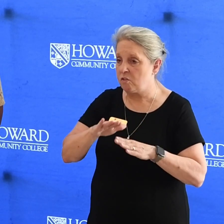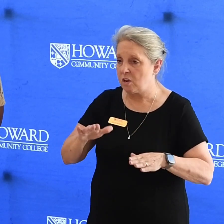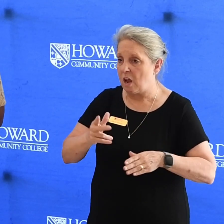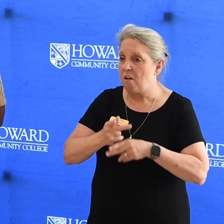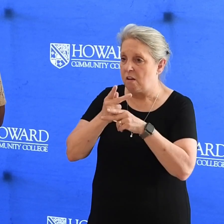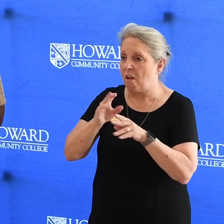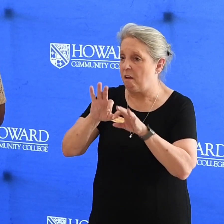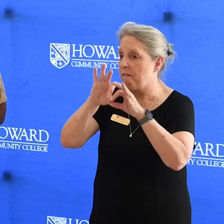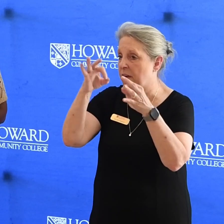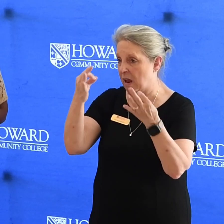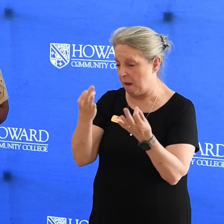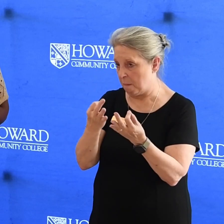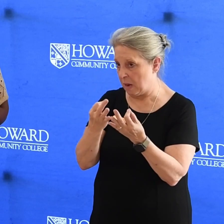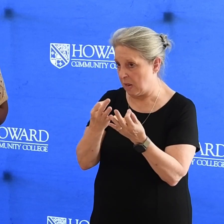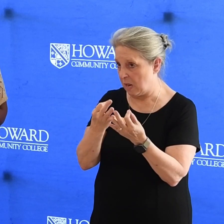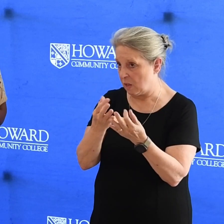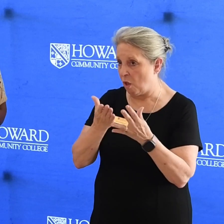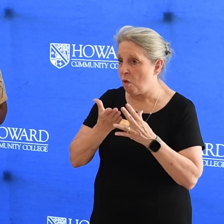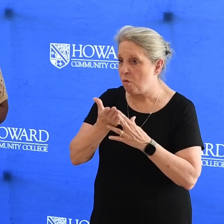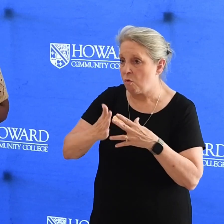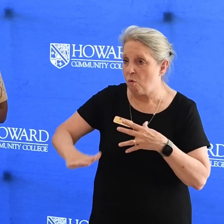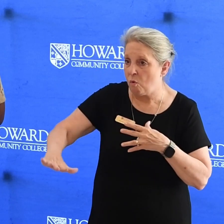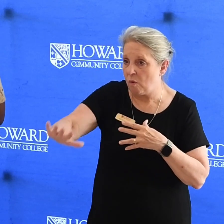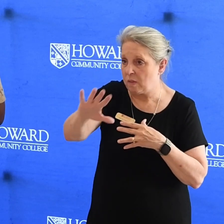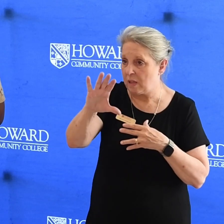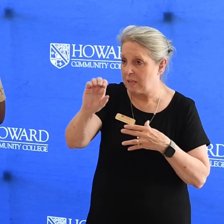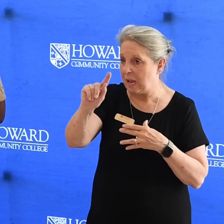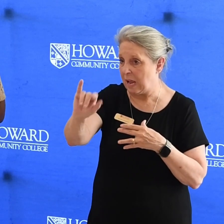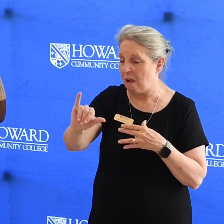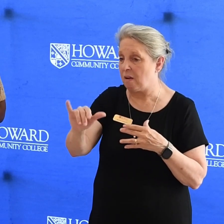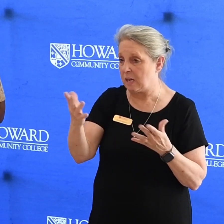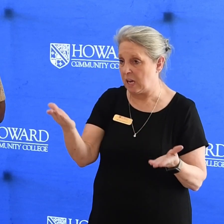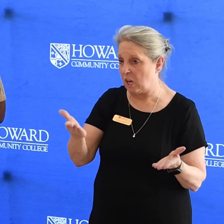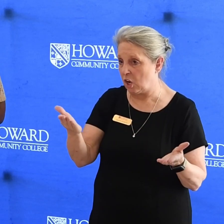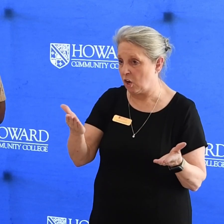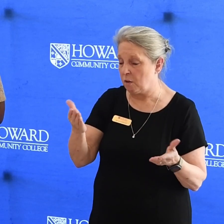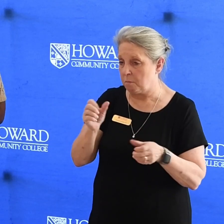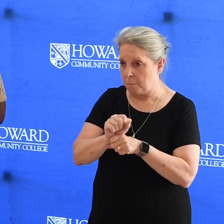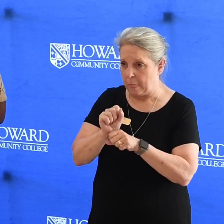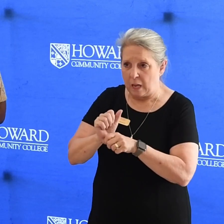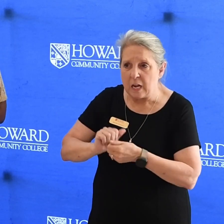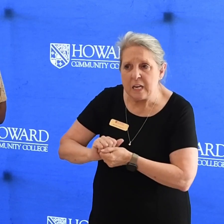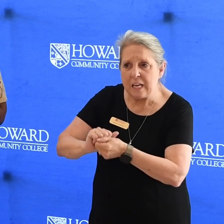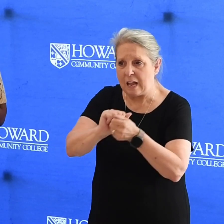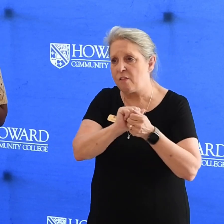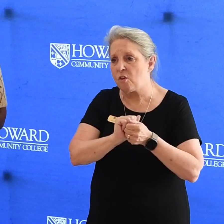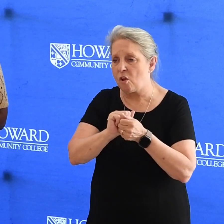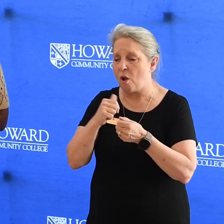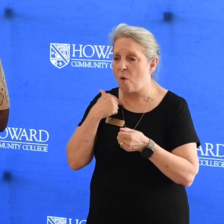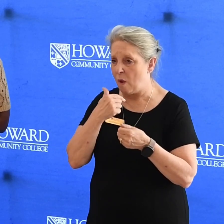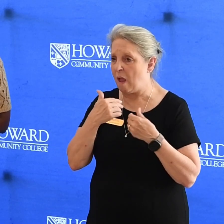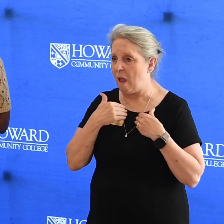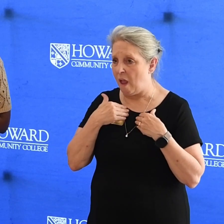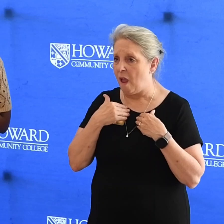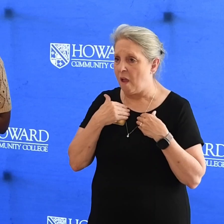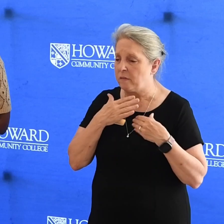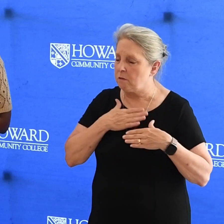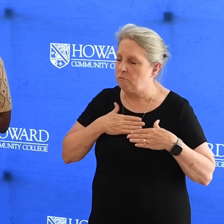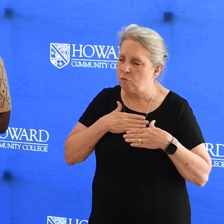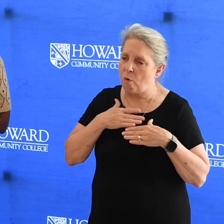care families throughout this county. Working together, we have enjoyed